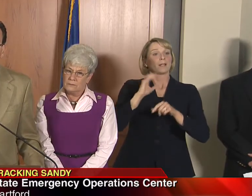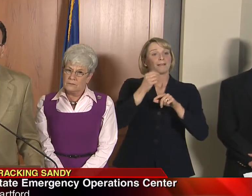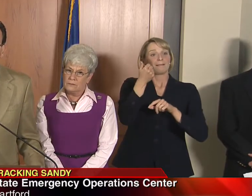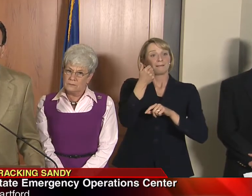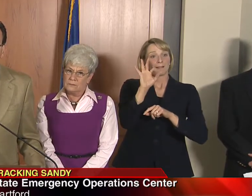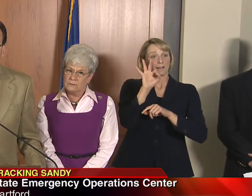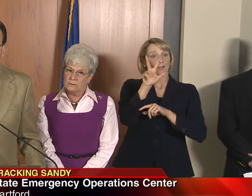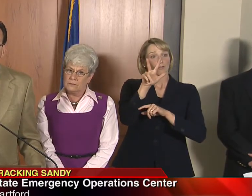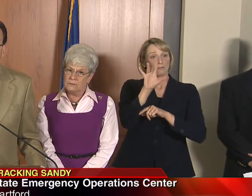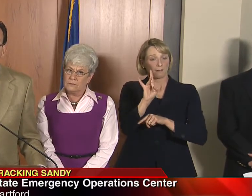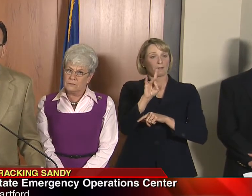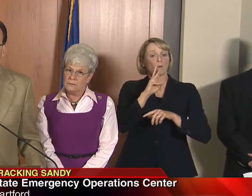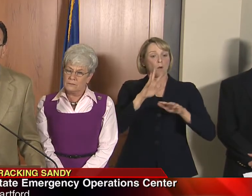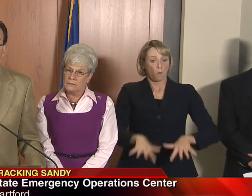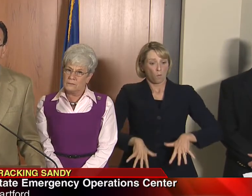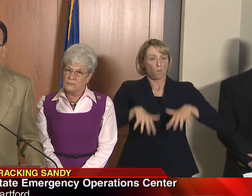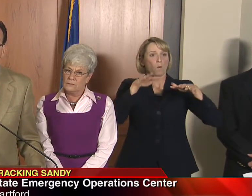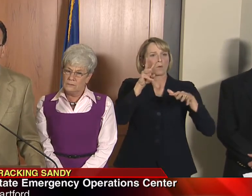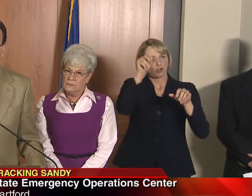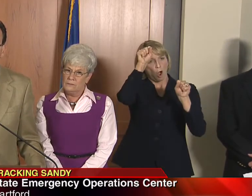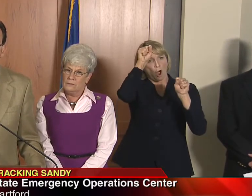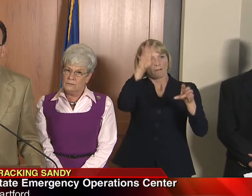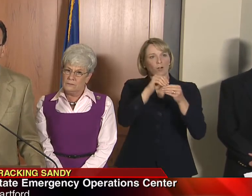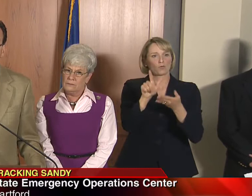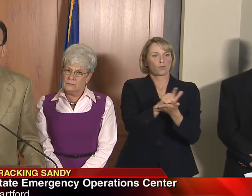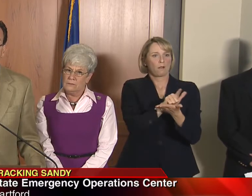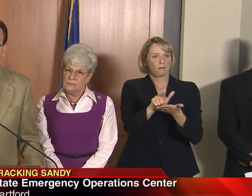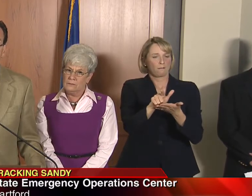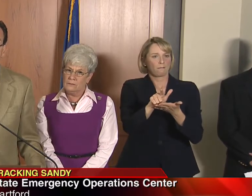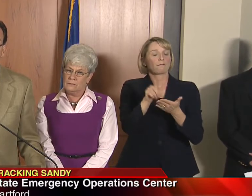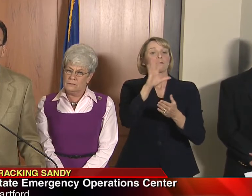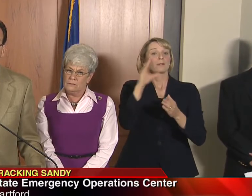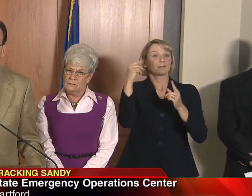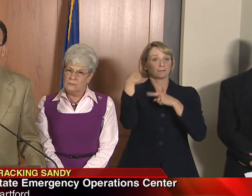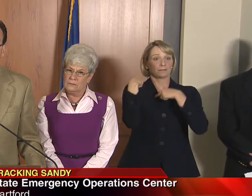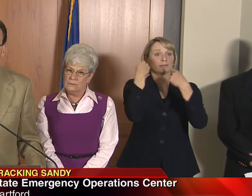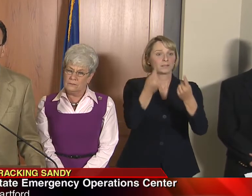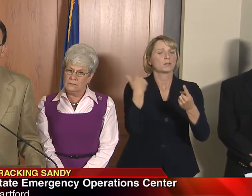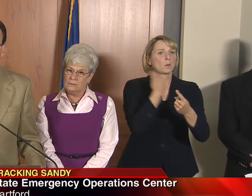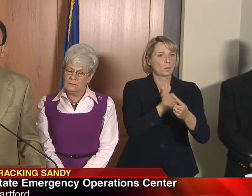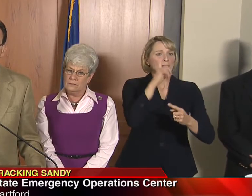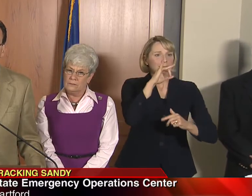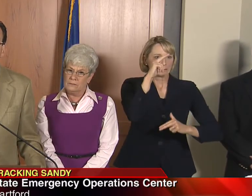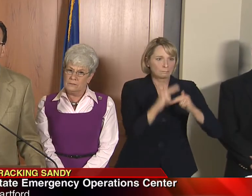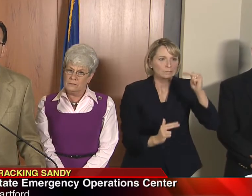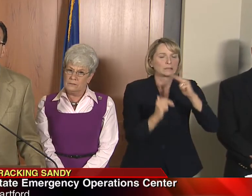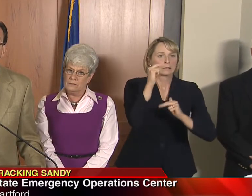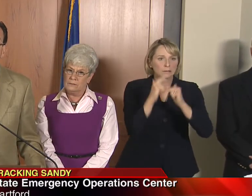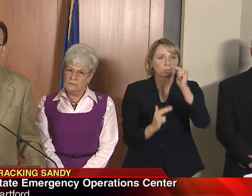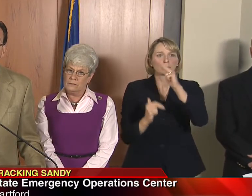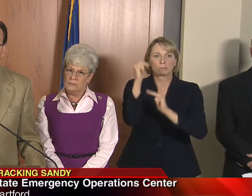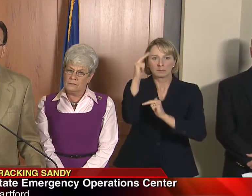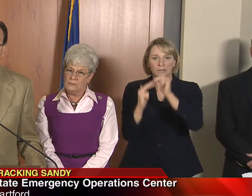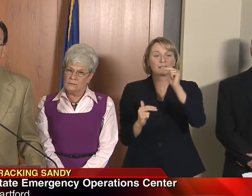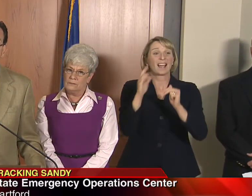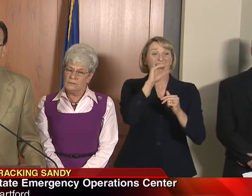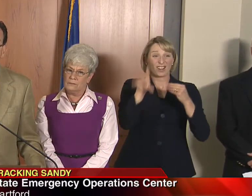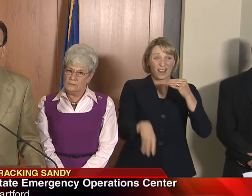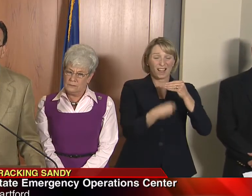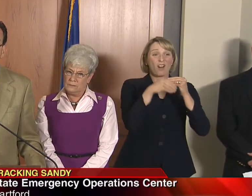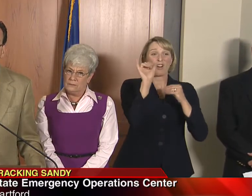the New London area was catastrophic. And we have since then built a lot of stuff, not the least of which is a nuclear